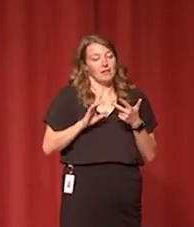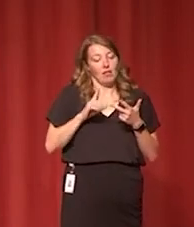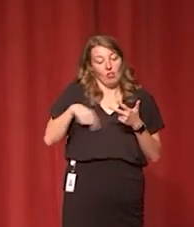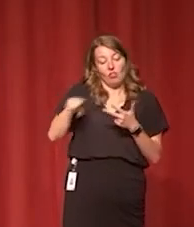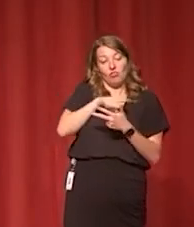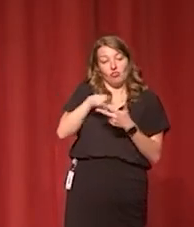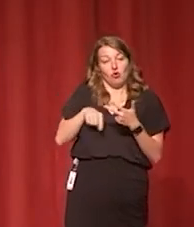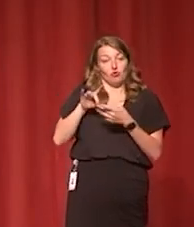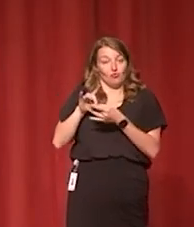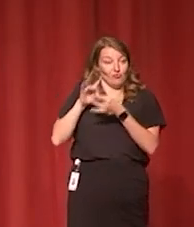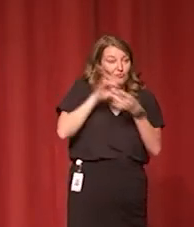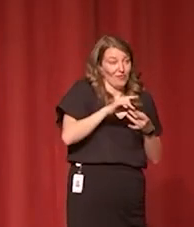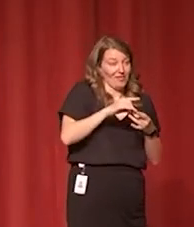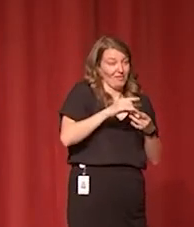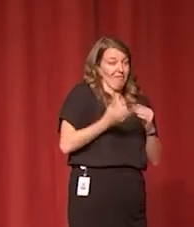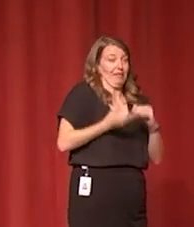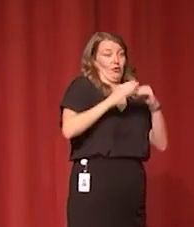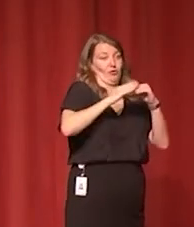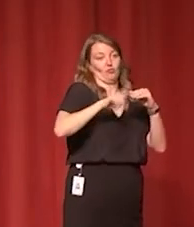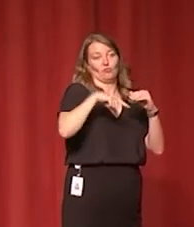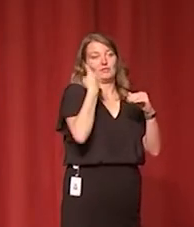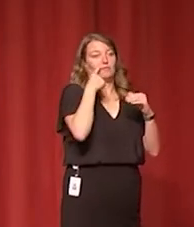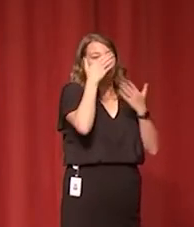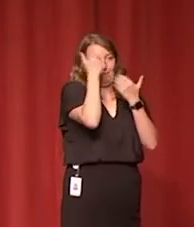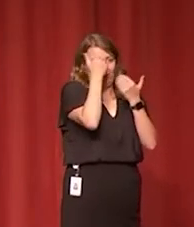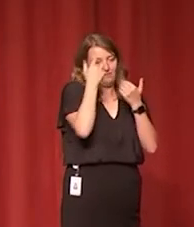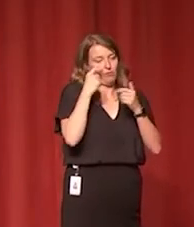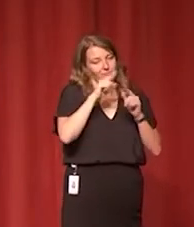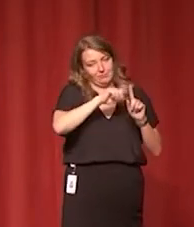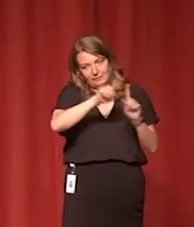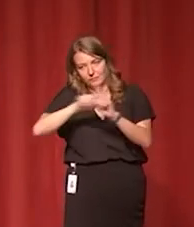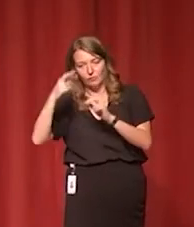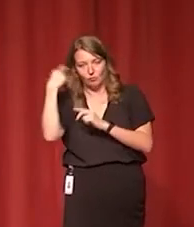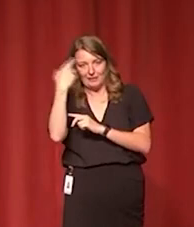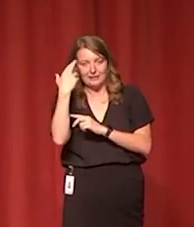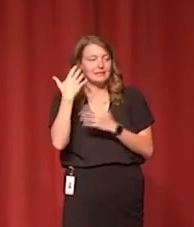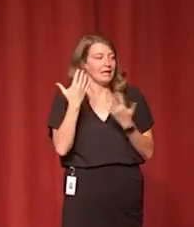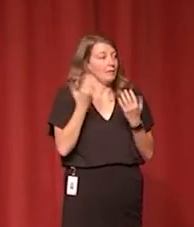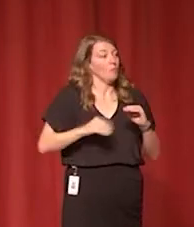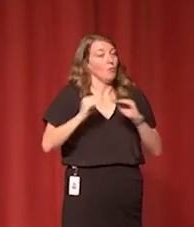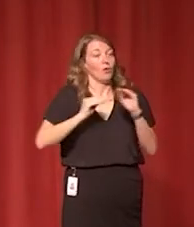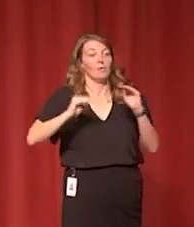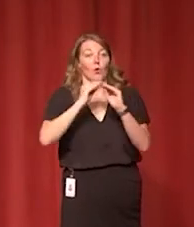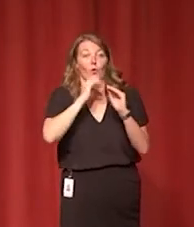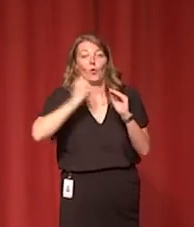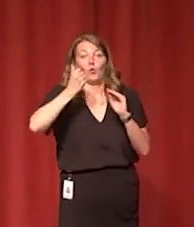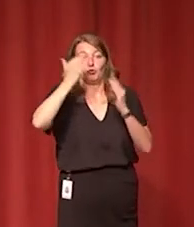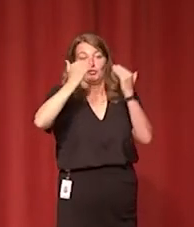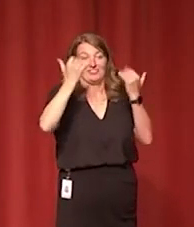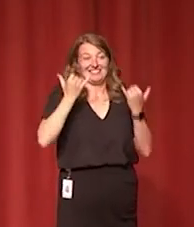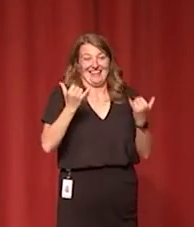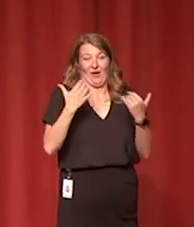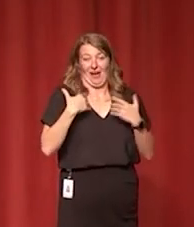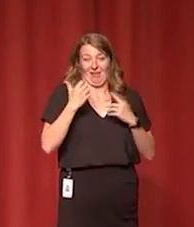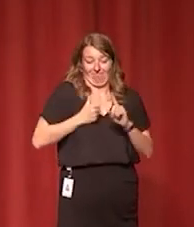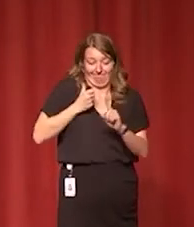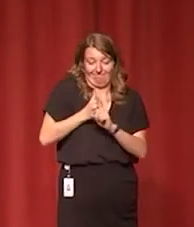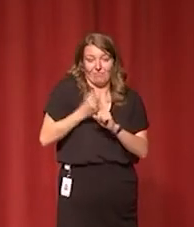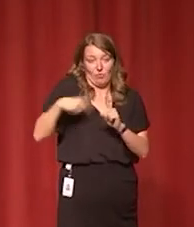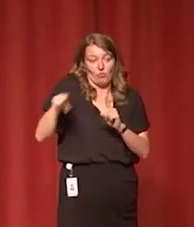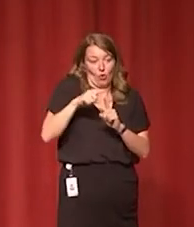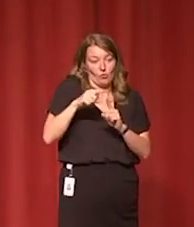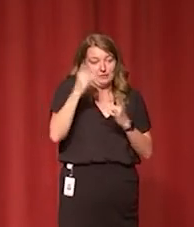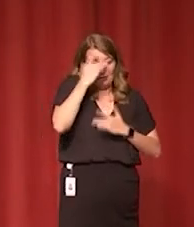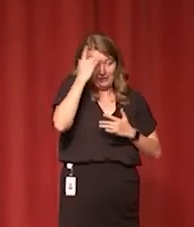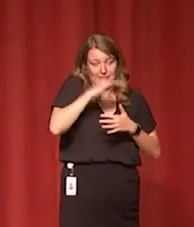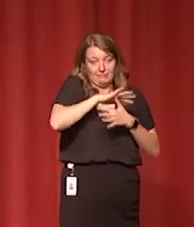an increased risk of dementia for a variety of different reasons. And there are more and more older adults with those conditions as well. So that's something else that's of